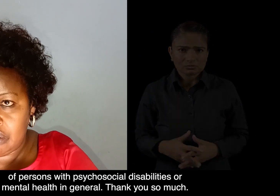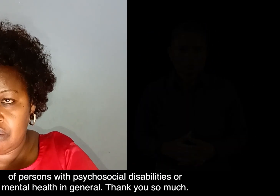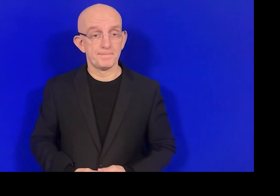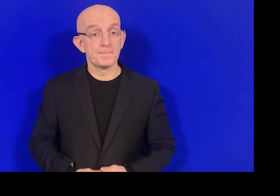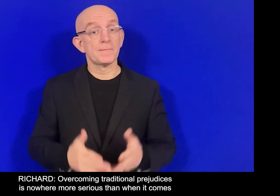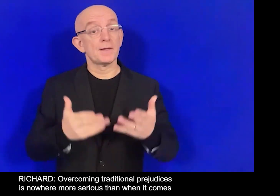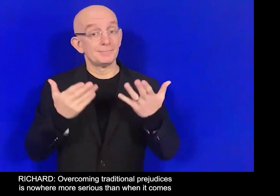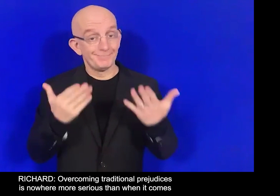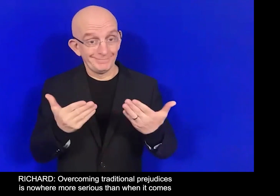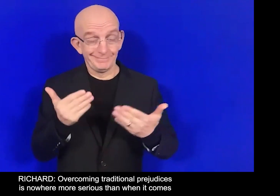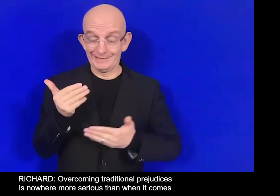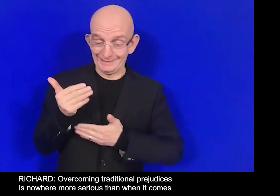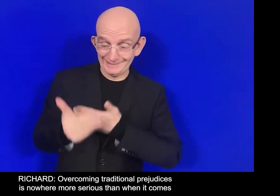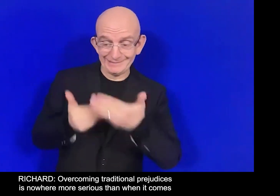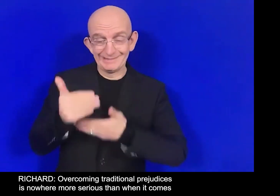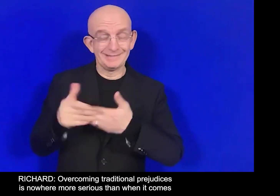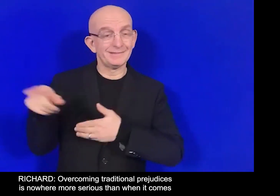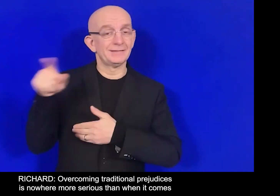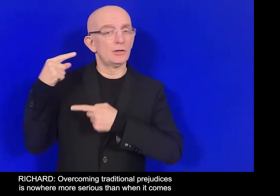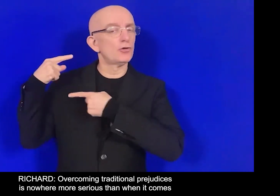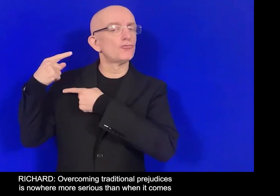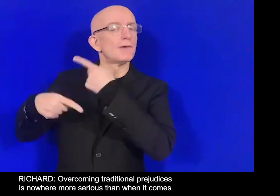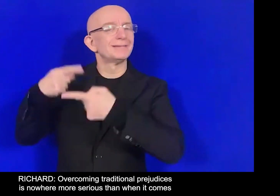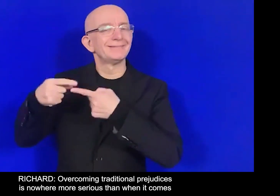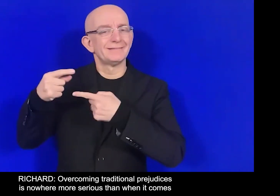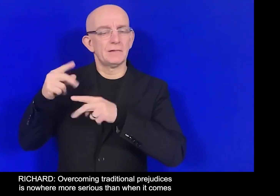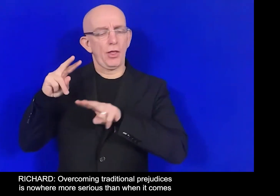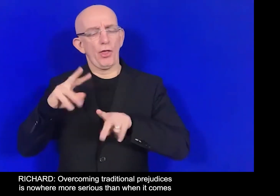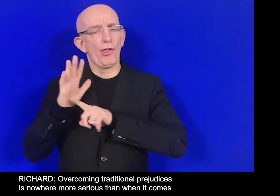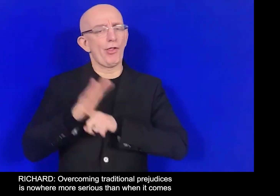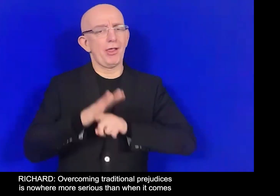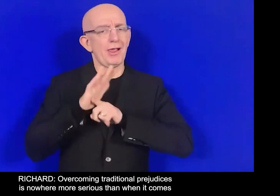much. Overcoming traditional